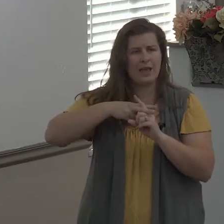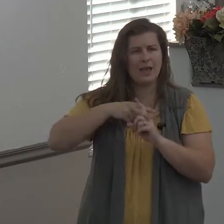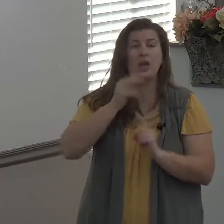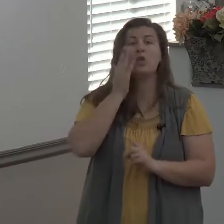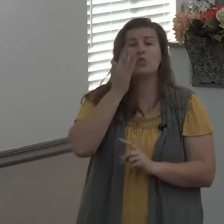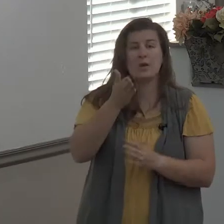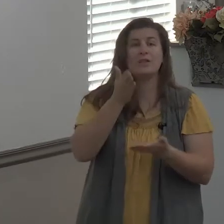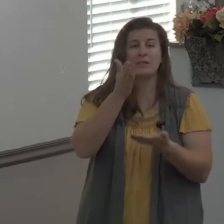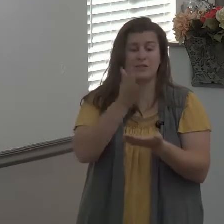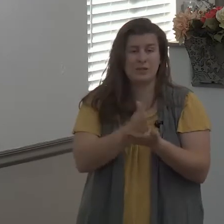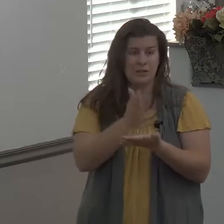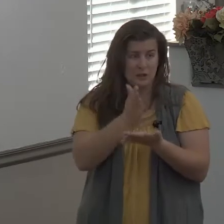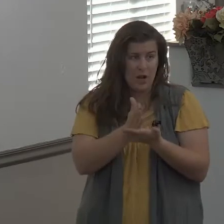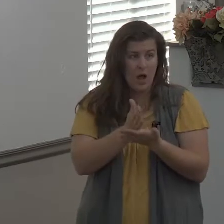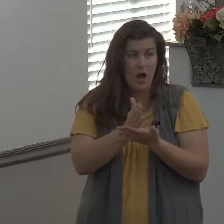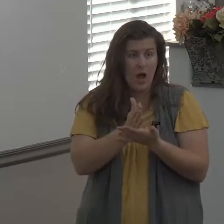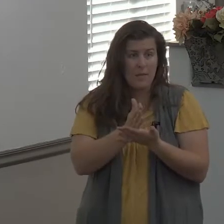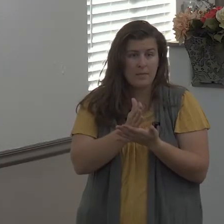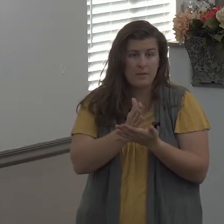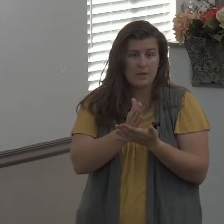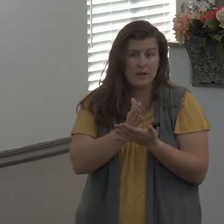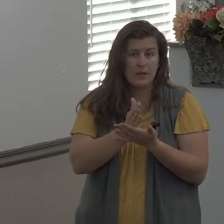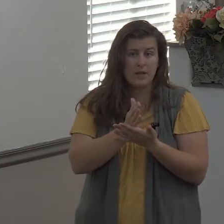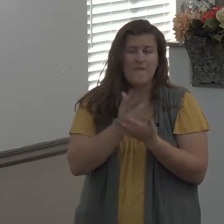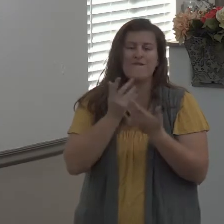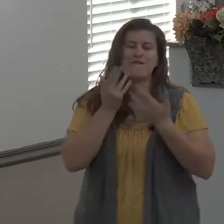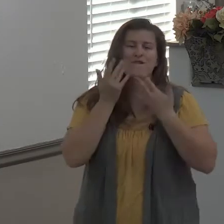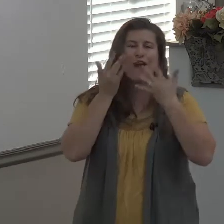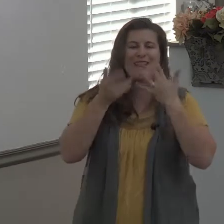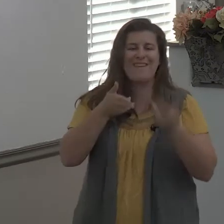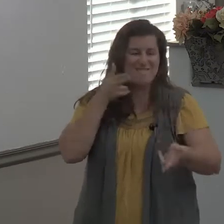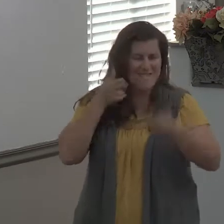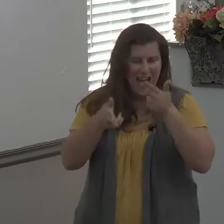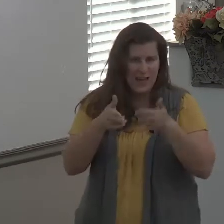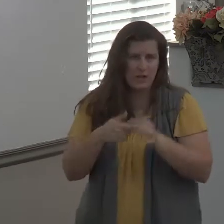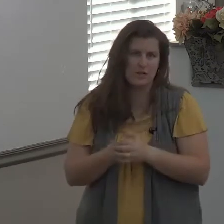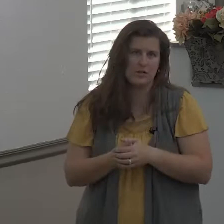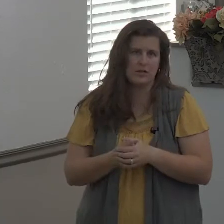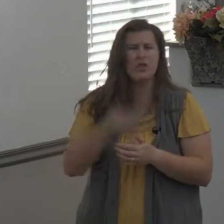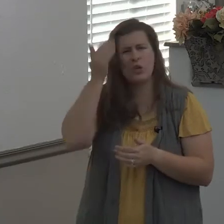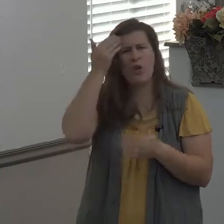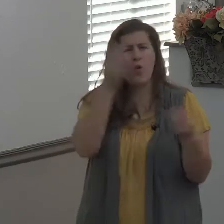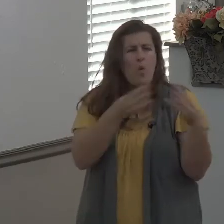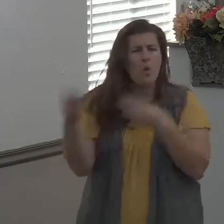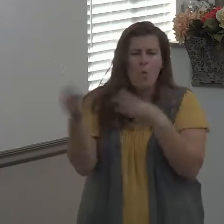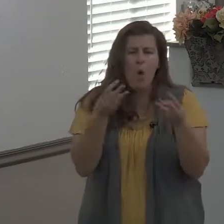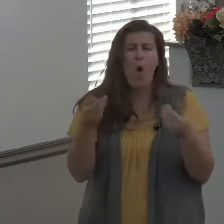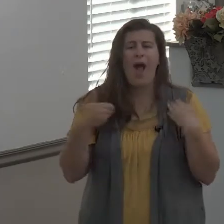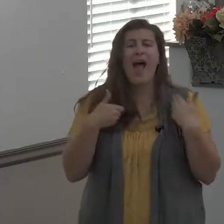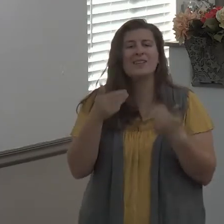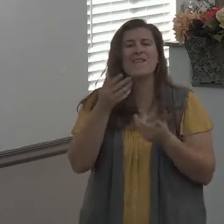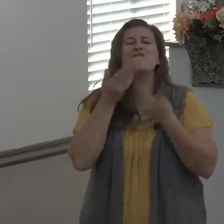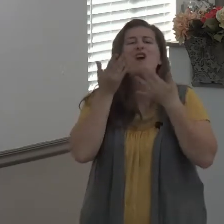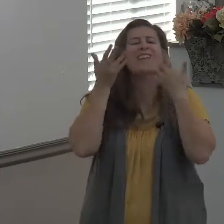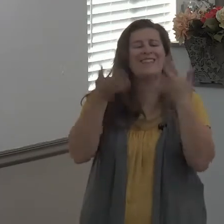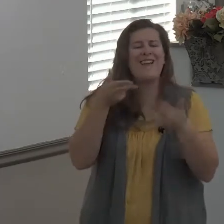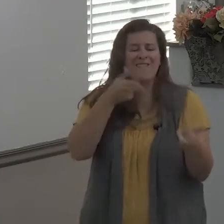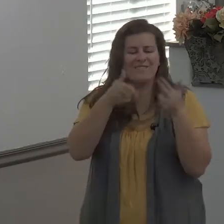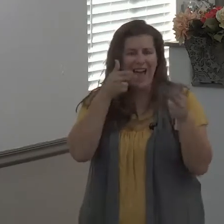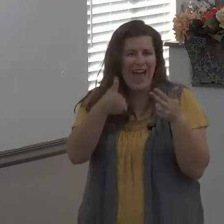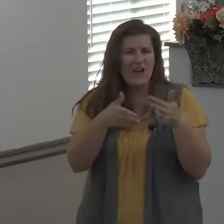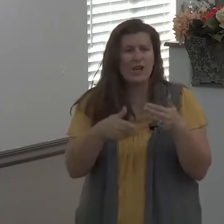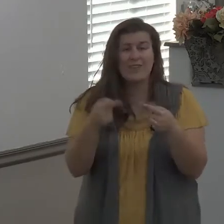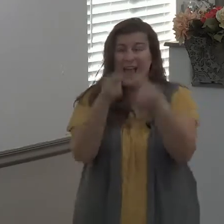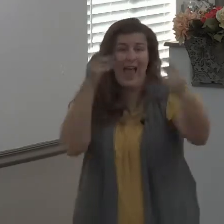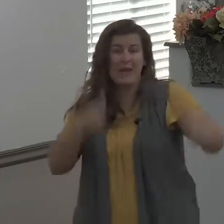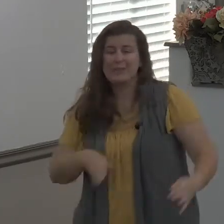you know what wrestling does in a spiritual battle? It'll actually stop friendly fire. Some of the greatest